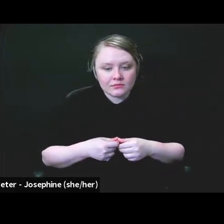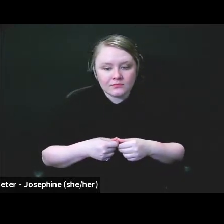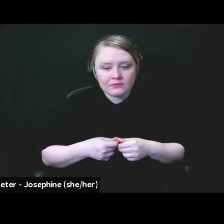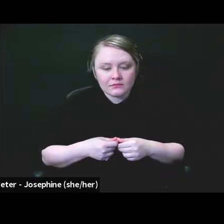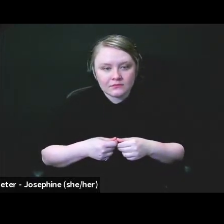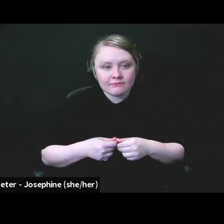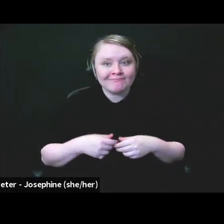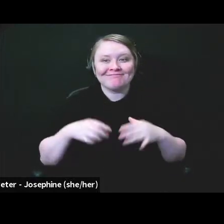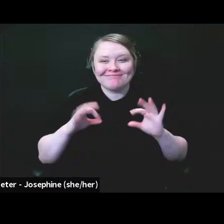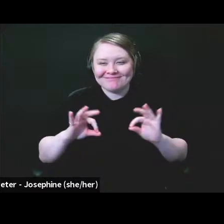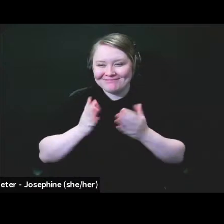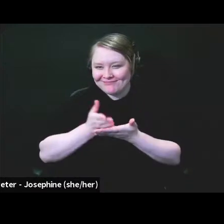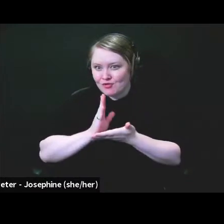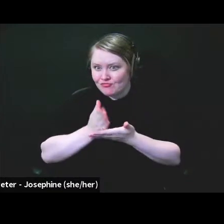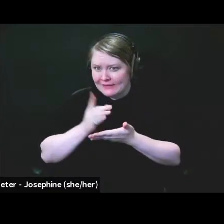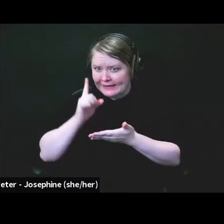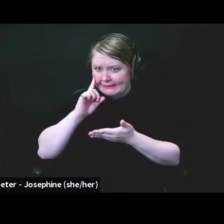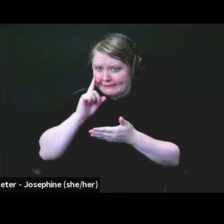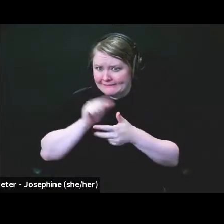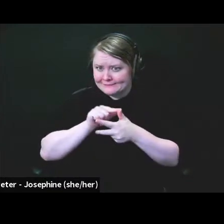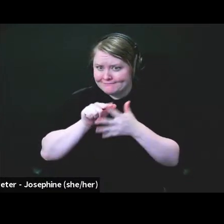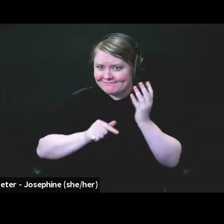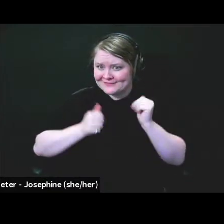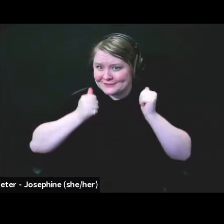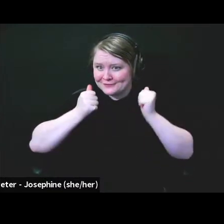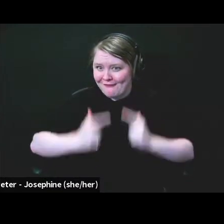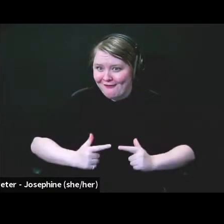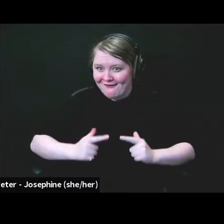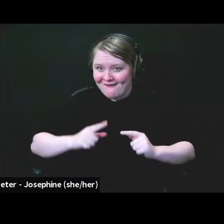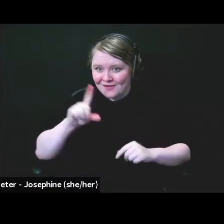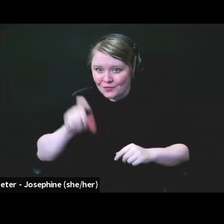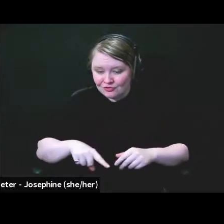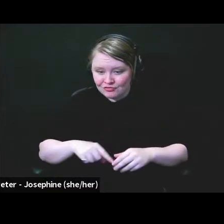All right, I think that's all the questions.